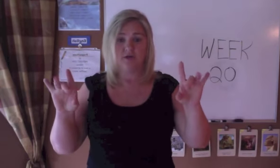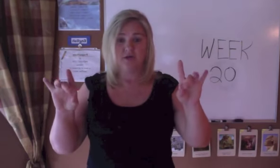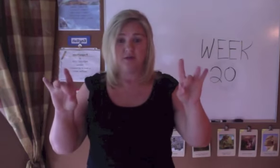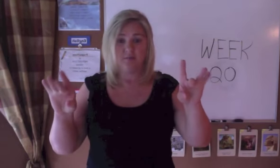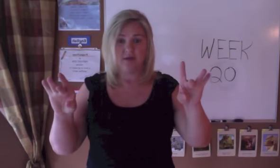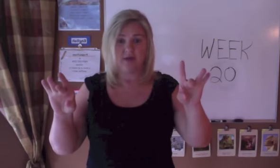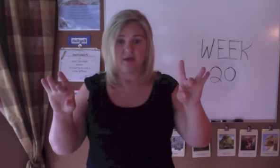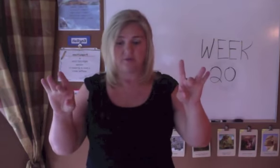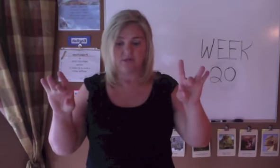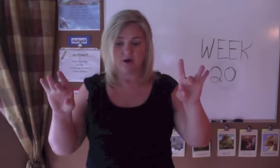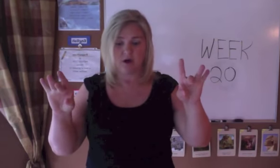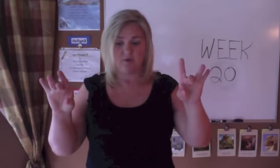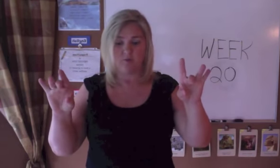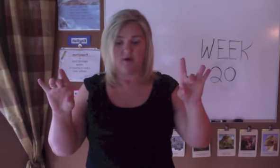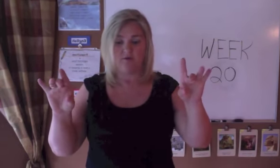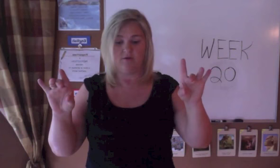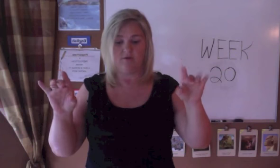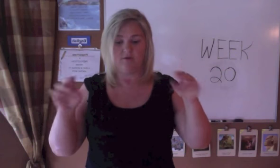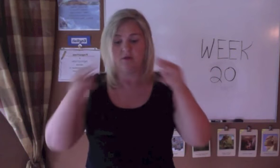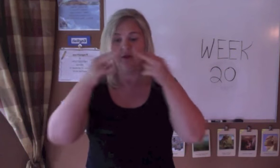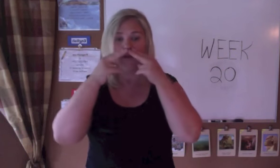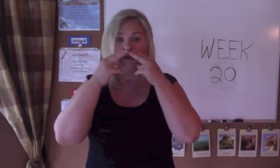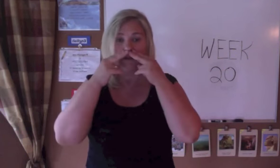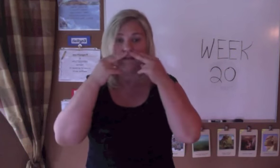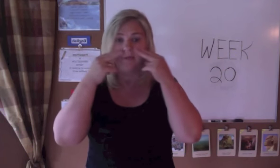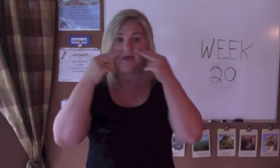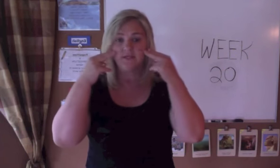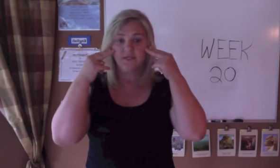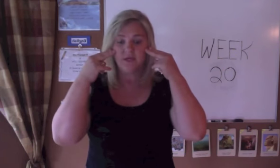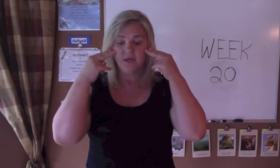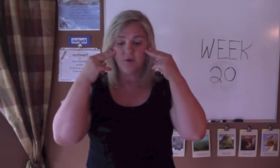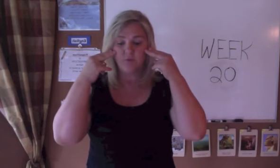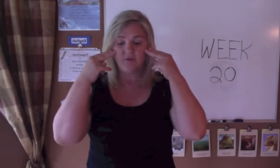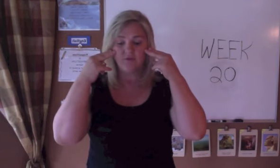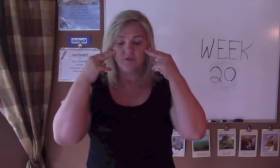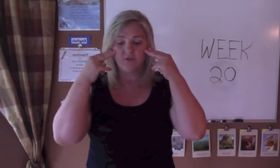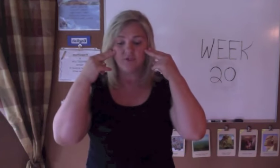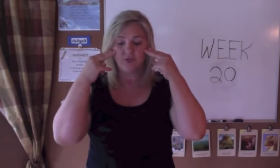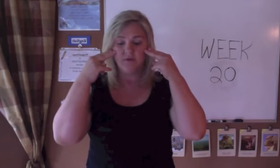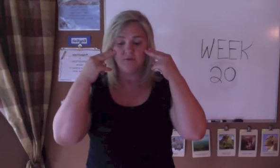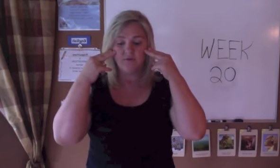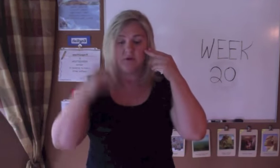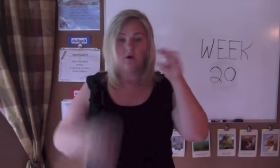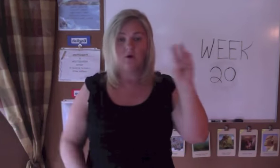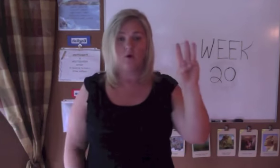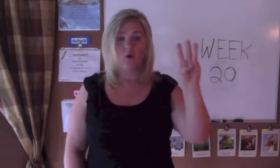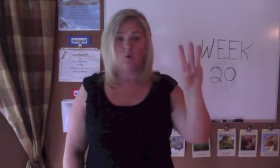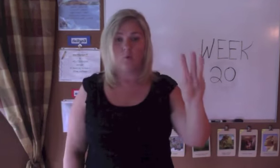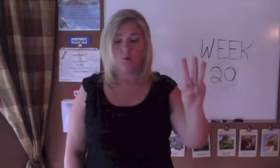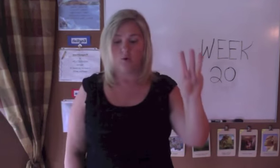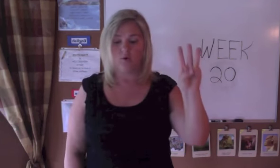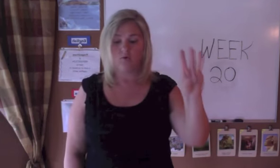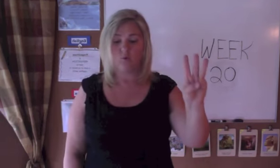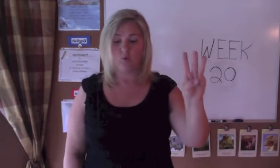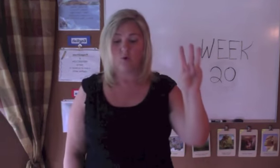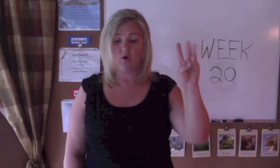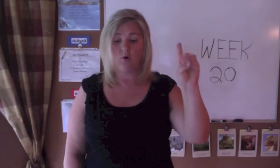Australia becomes a Commonwealth, the Mexican Revolution, World War